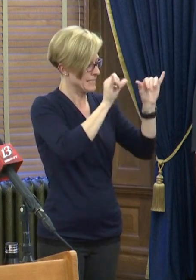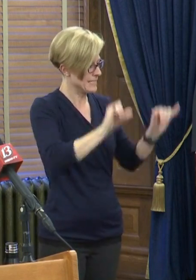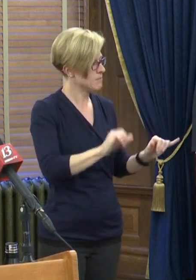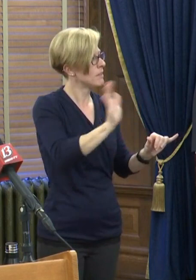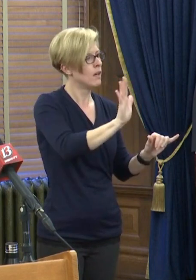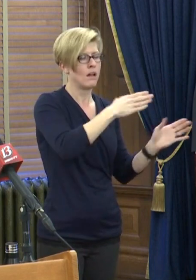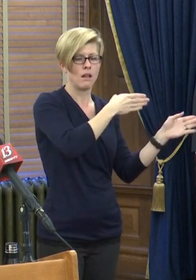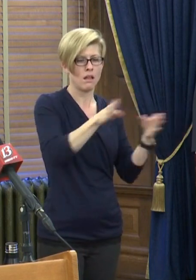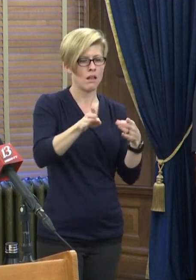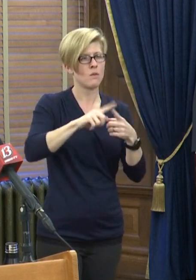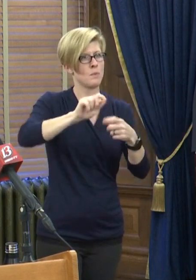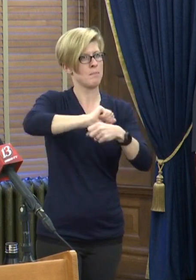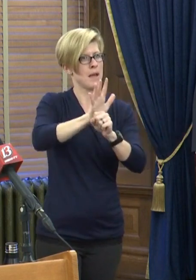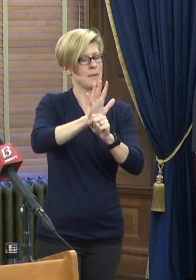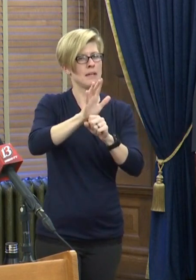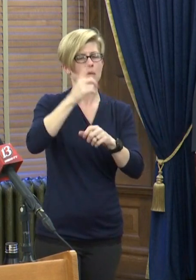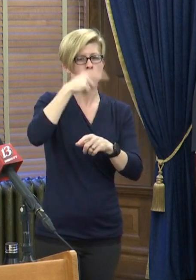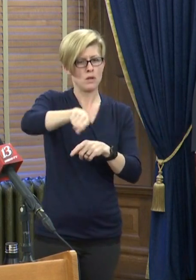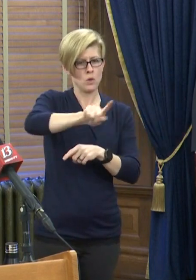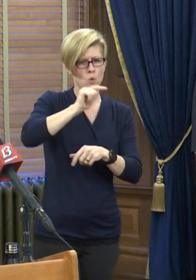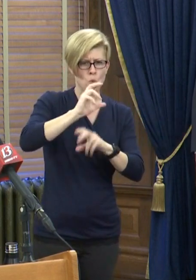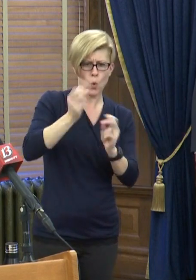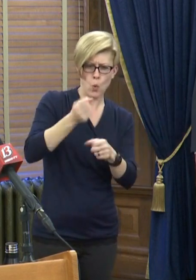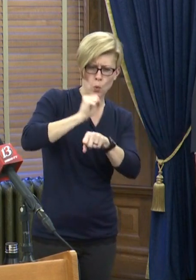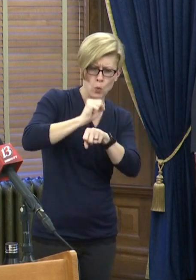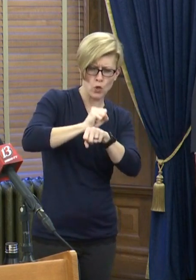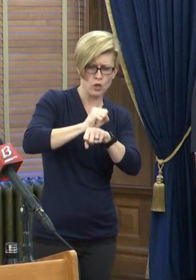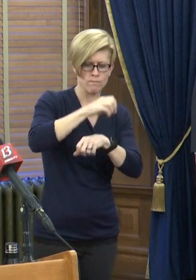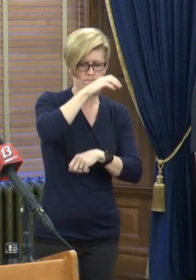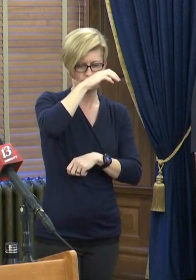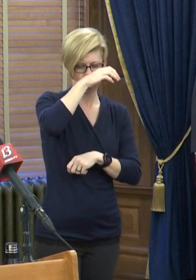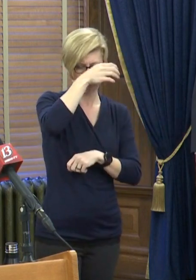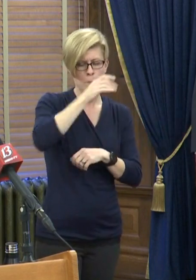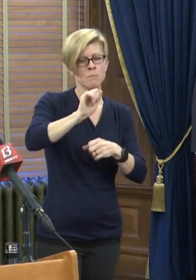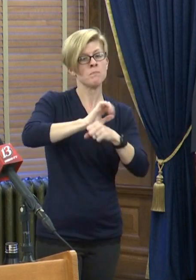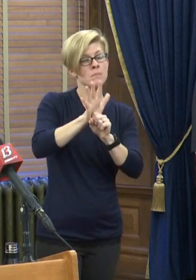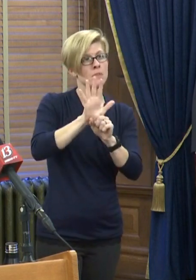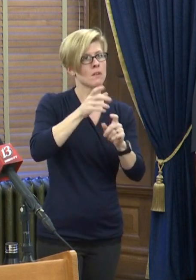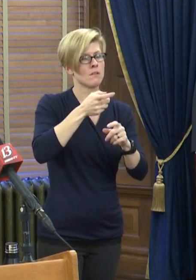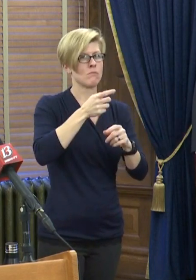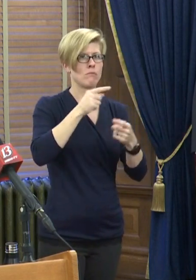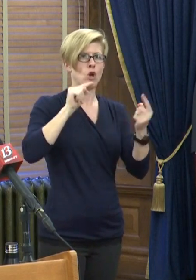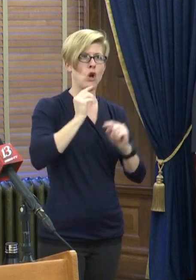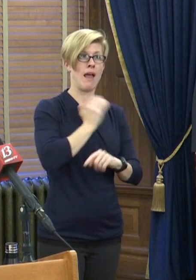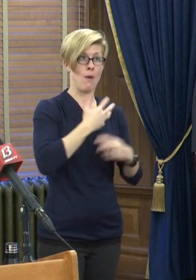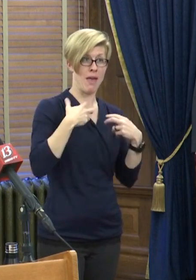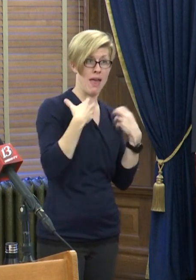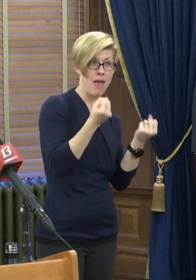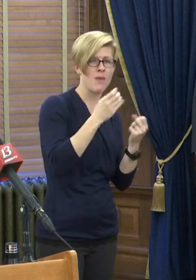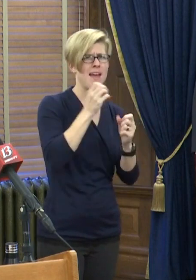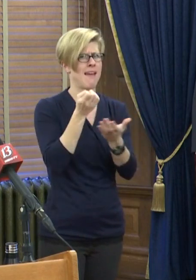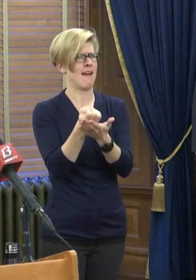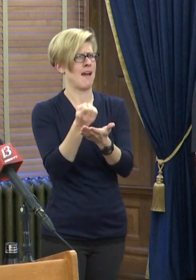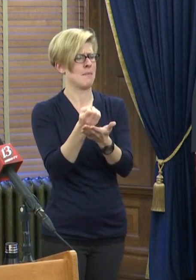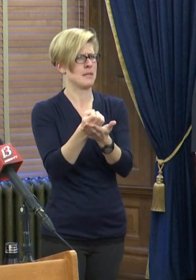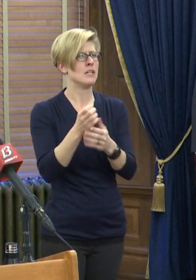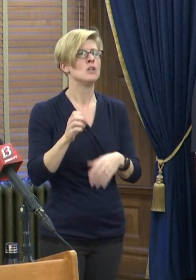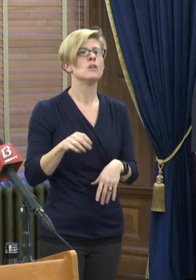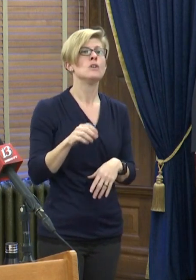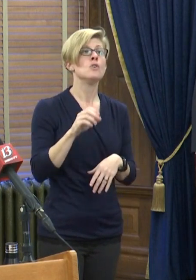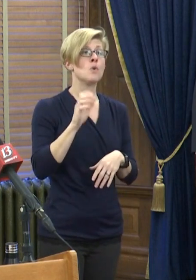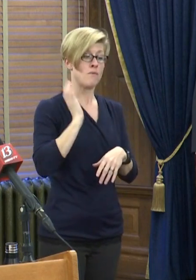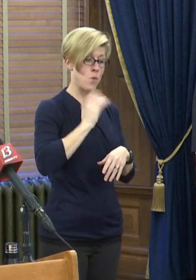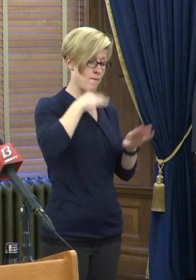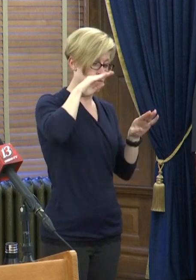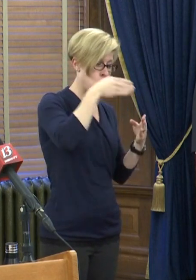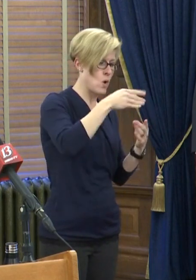with the health of Kansans, but also with our economy. Labor's strategy had to shift from